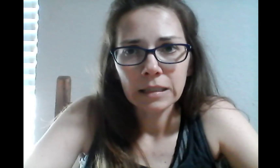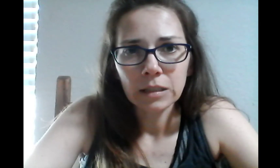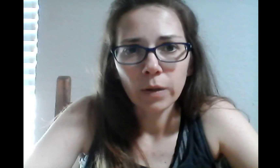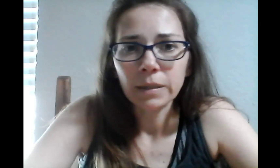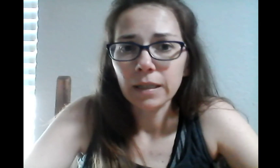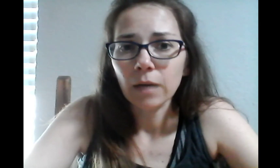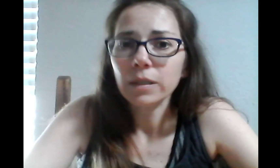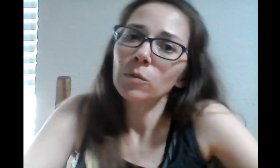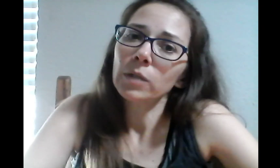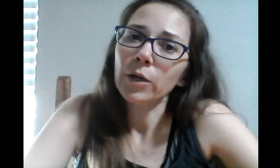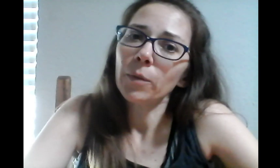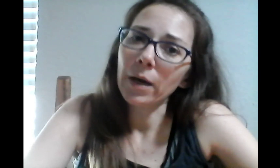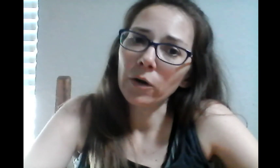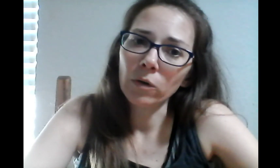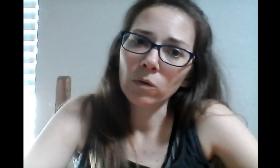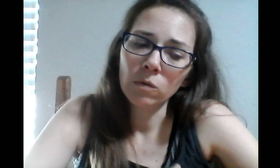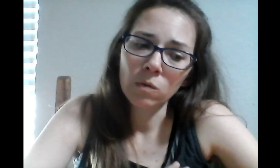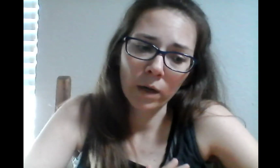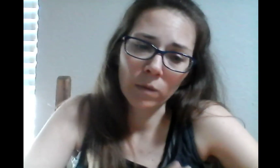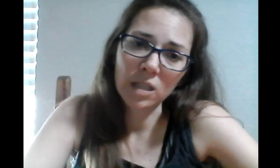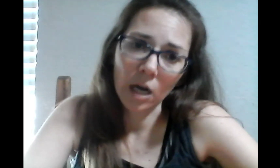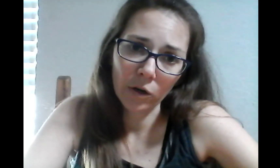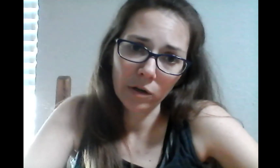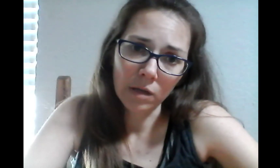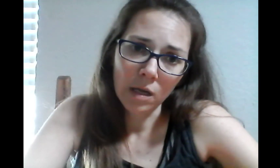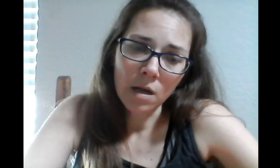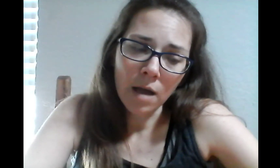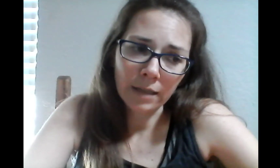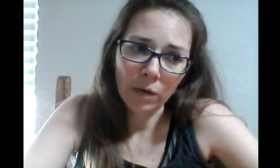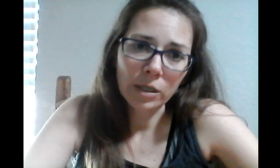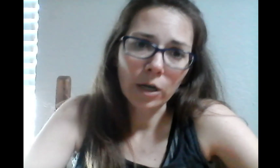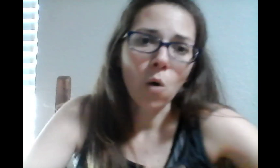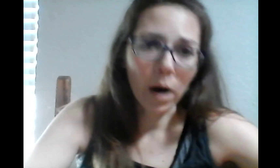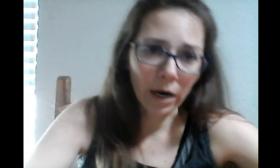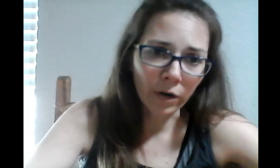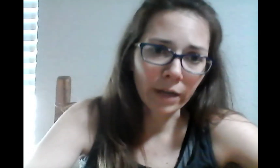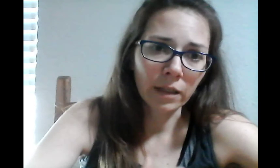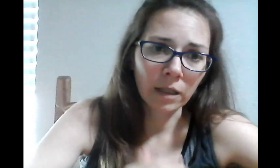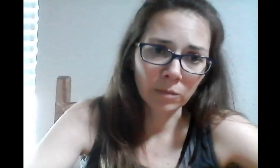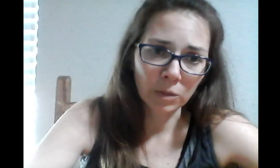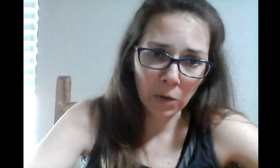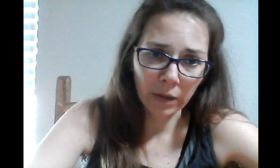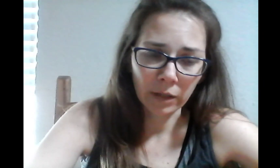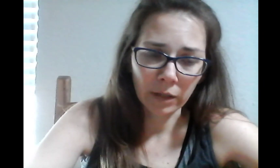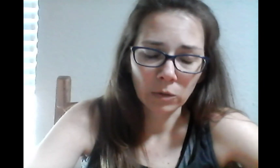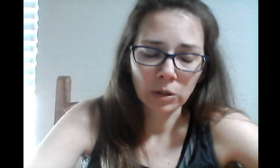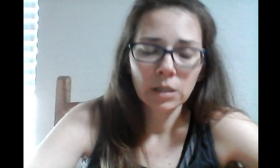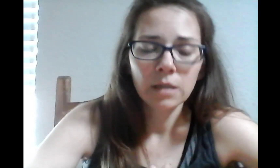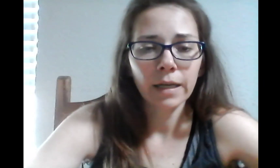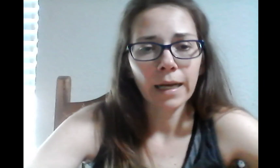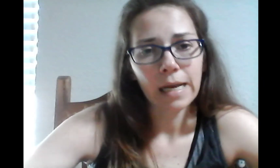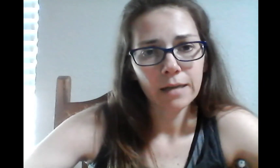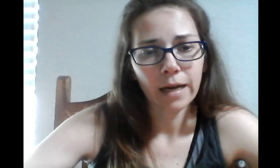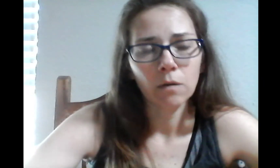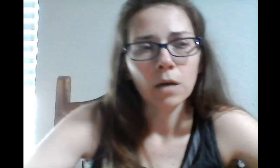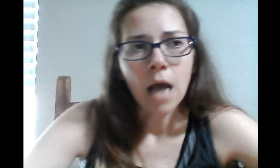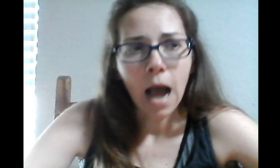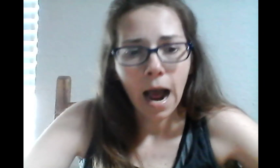so that means that I was able to hear better when I was younger, as I was acquiring the unspoken language than I can now.